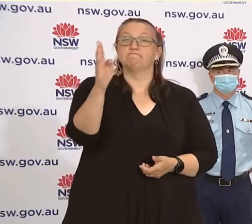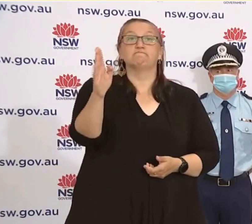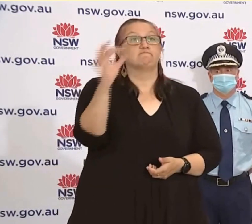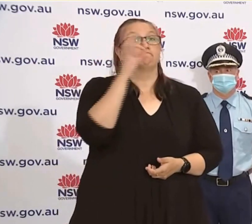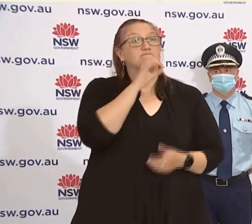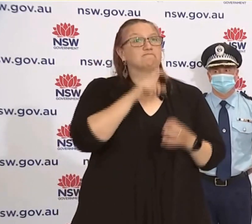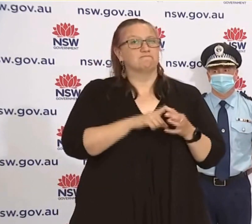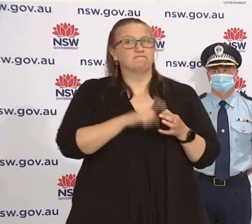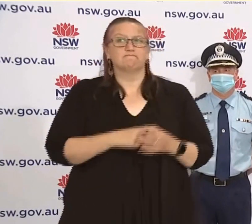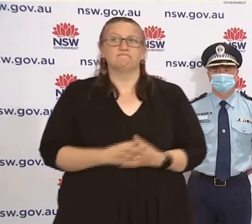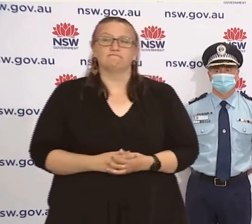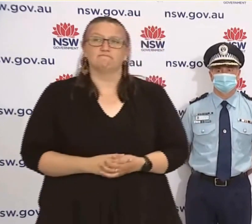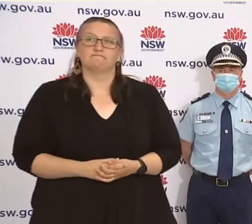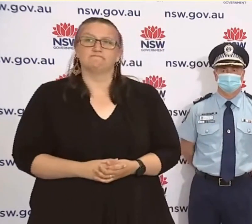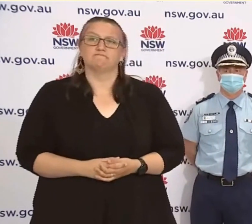Yes.